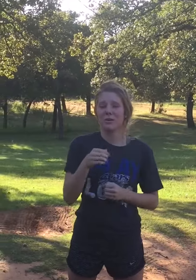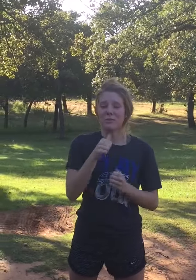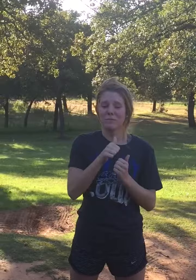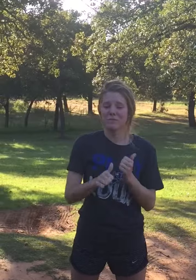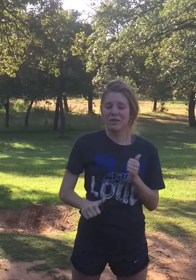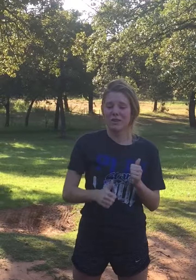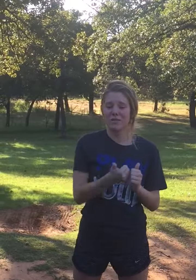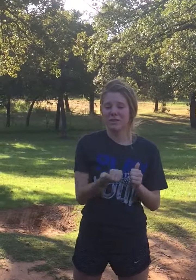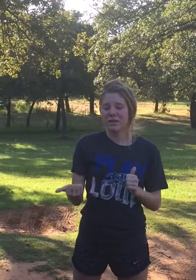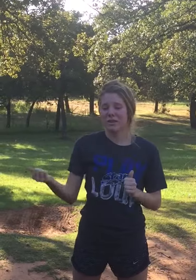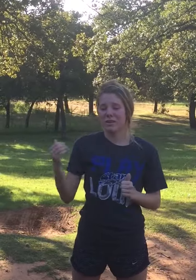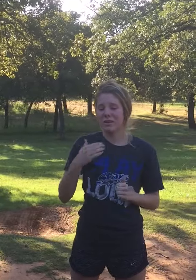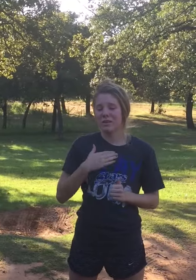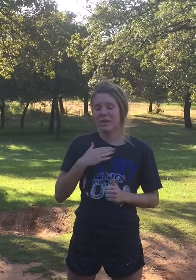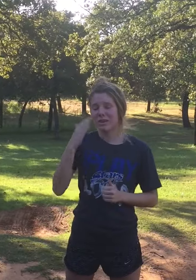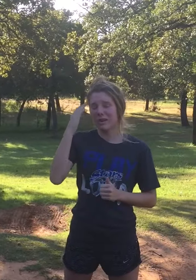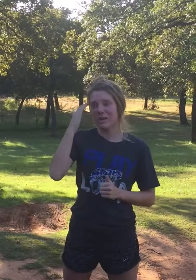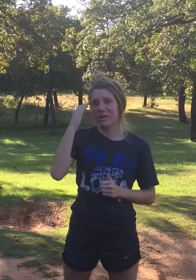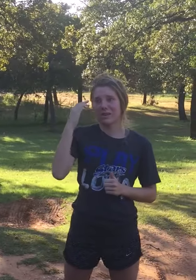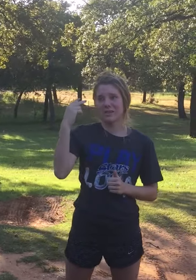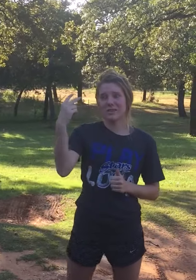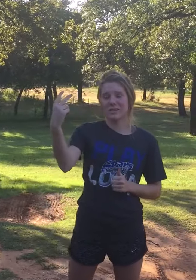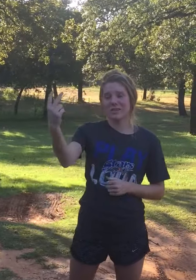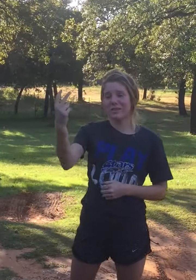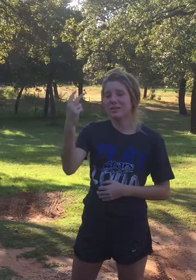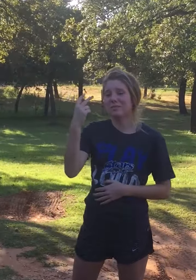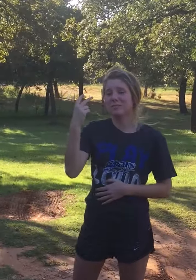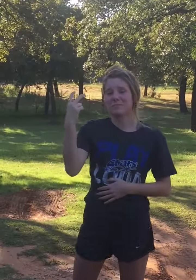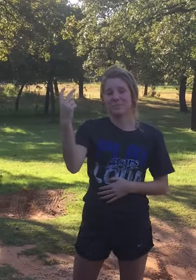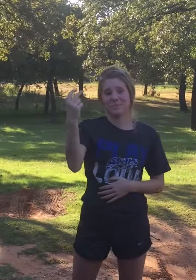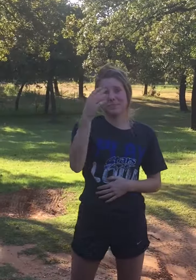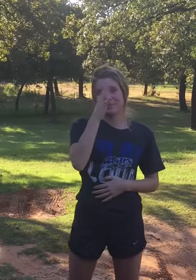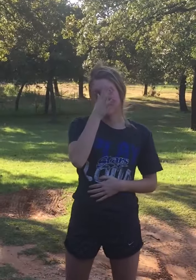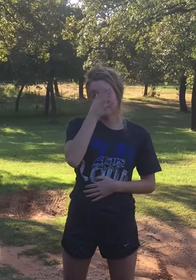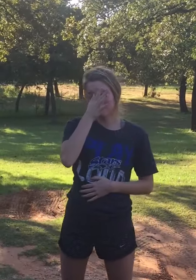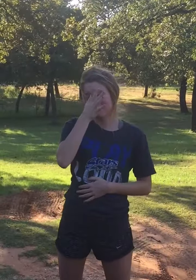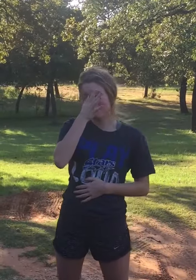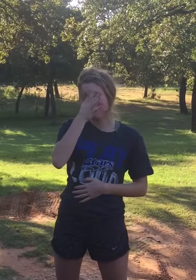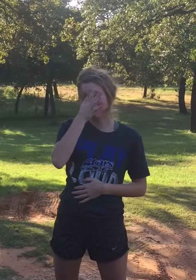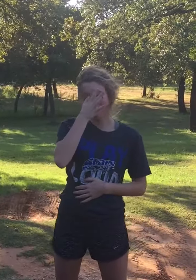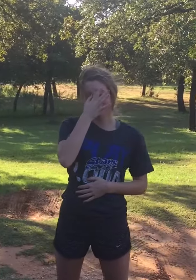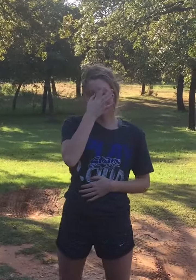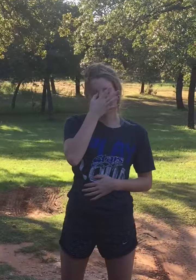you in everything I see. There's little bit of you